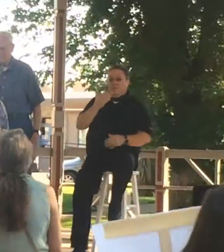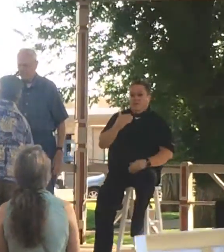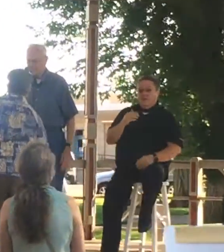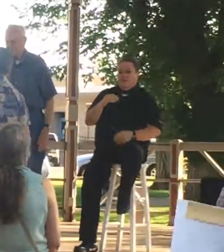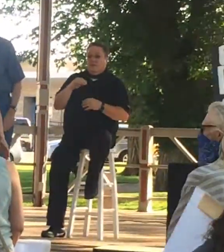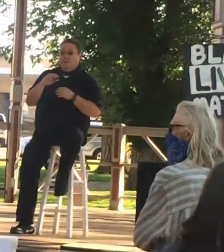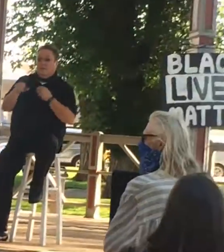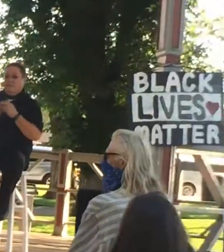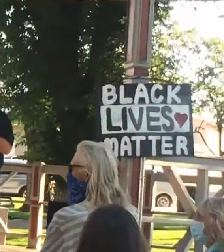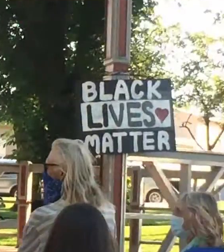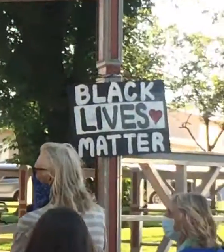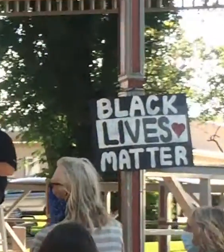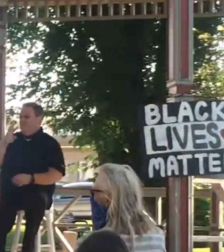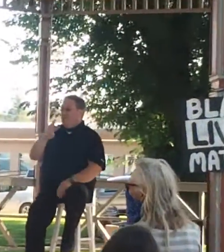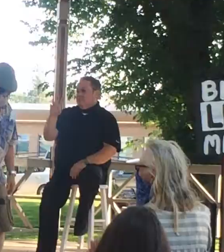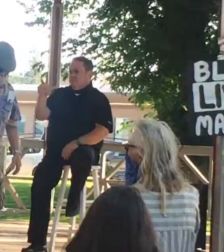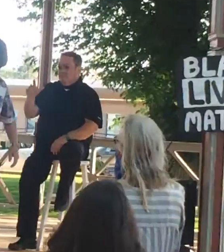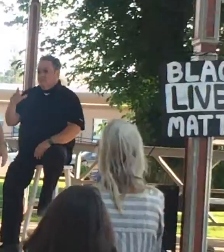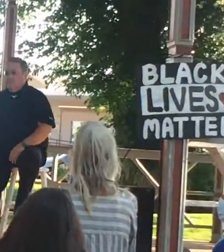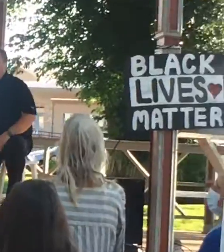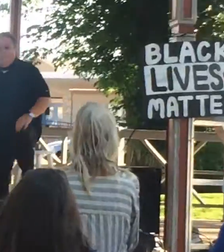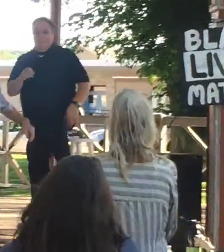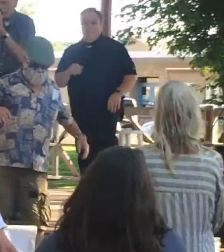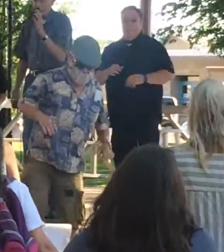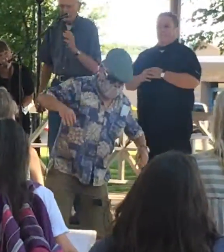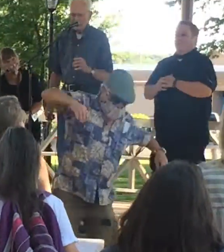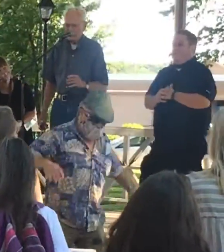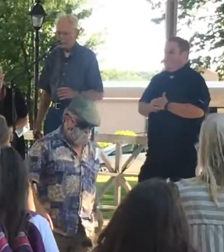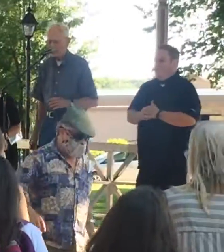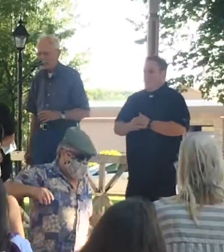Amnesty 463. Bob Pearson.